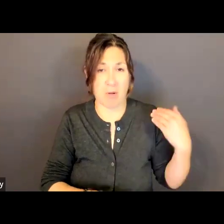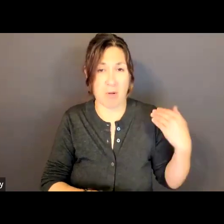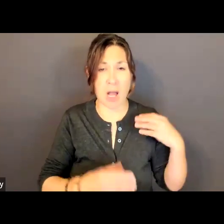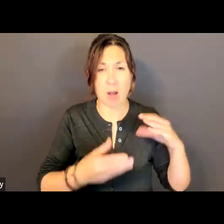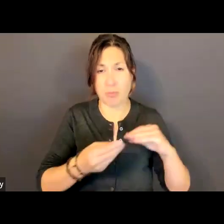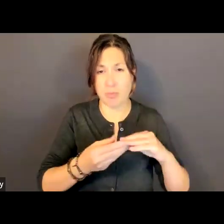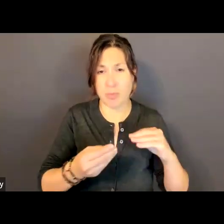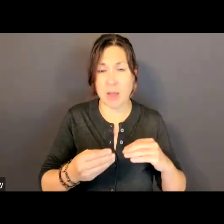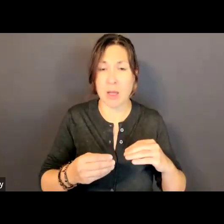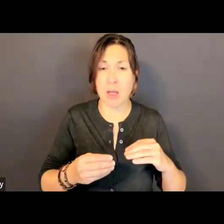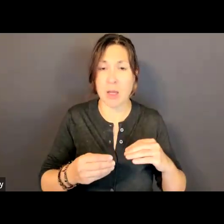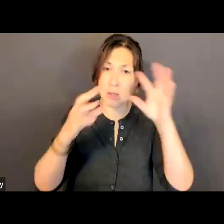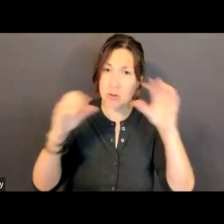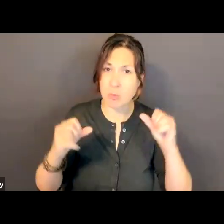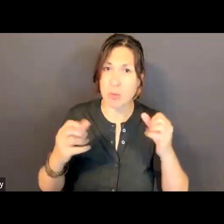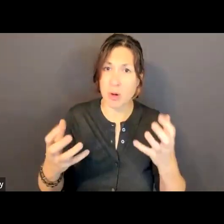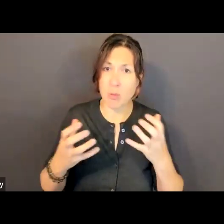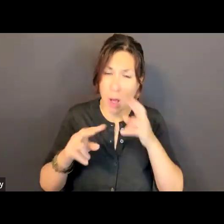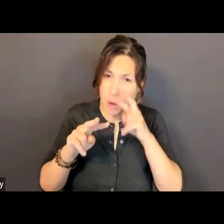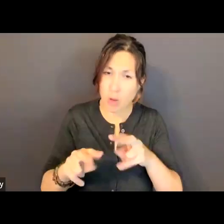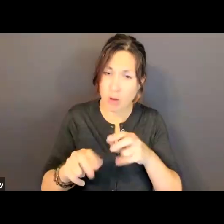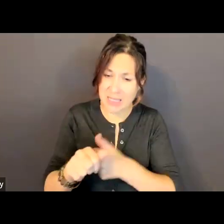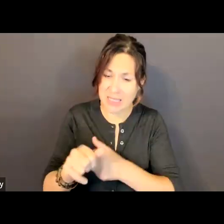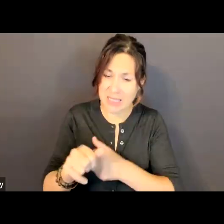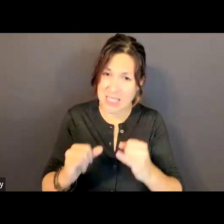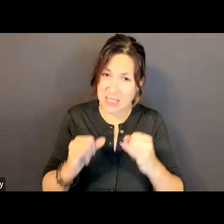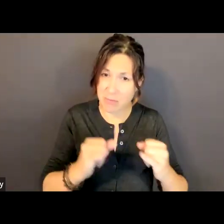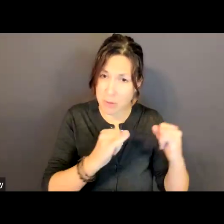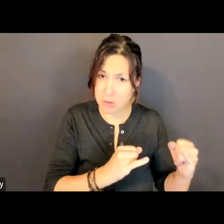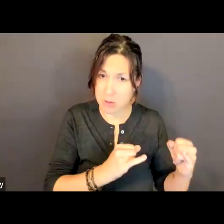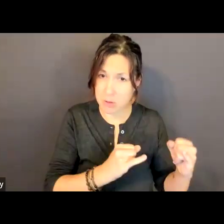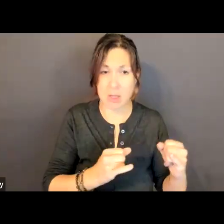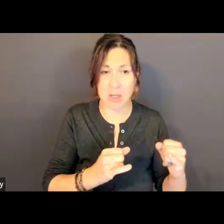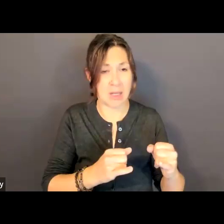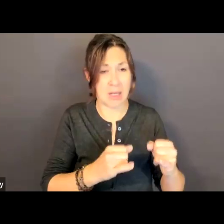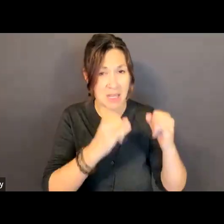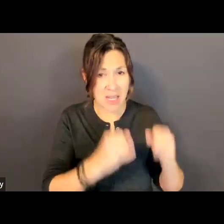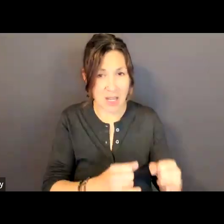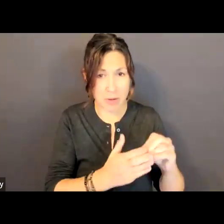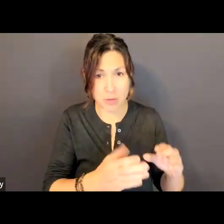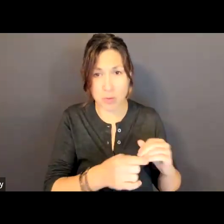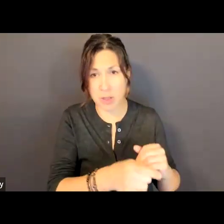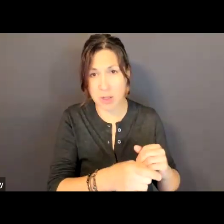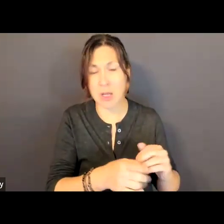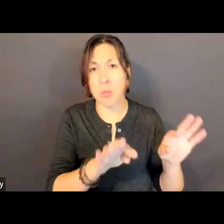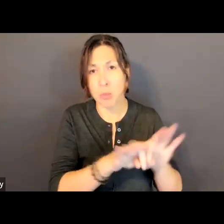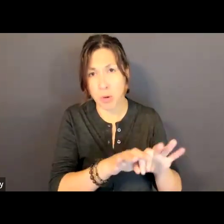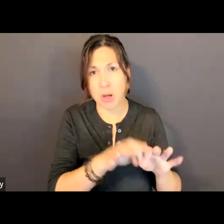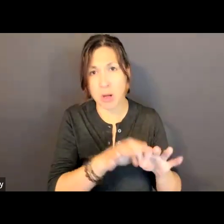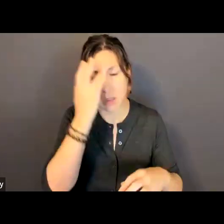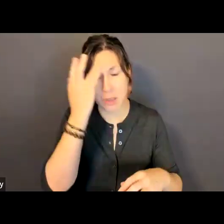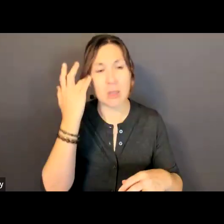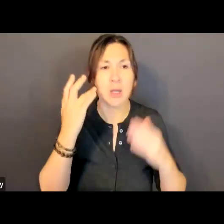really look at the individual student level. And that individual student level is really important because we can't afford, like we heard some